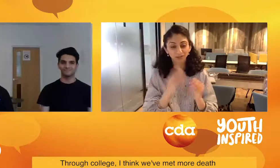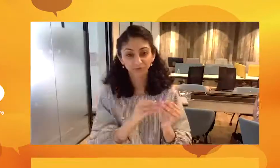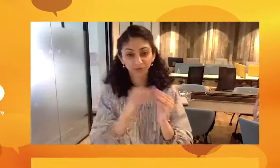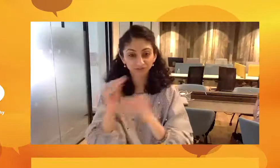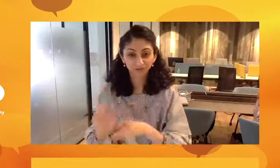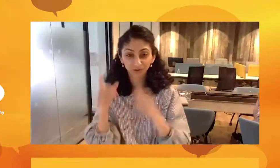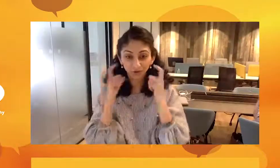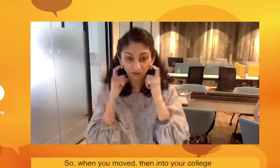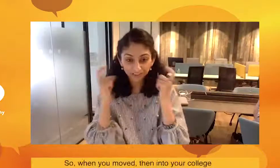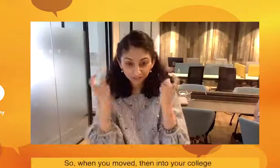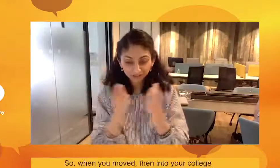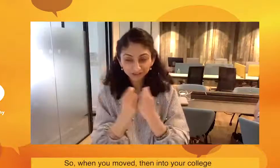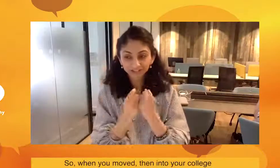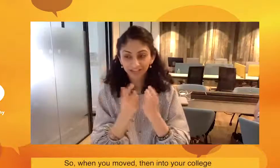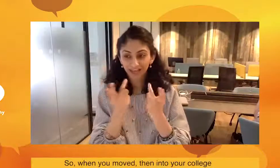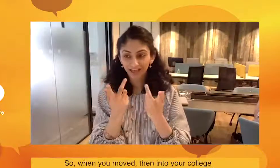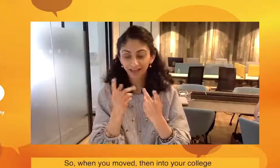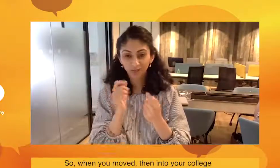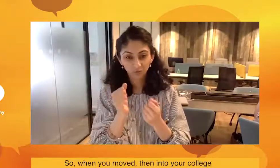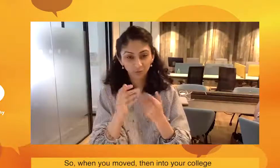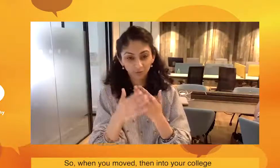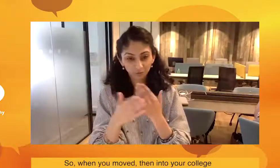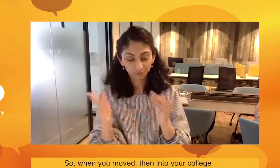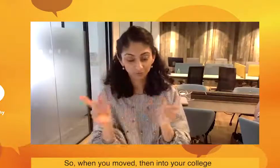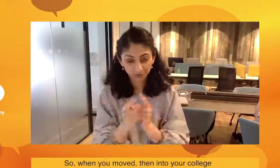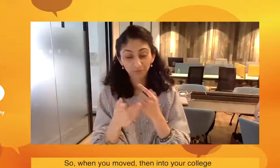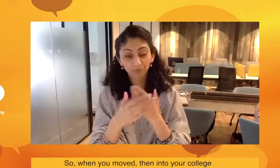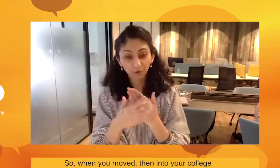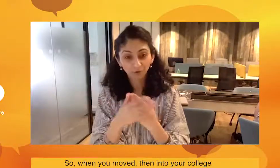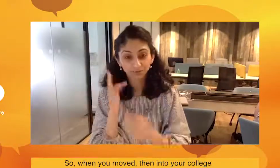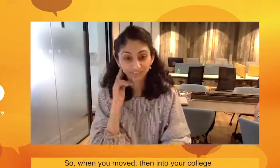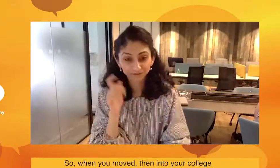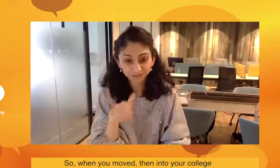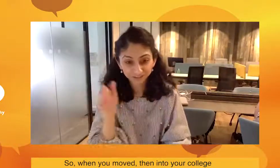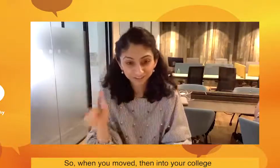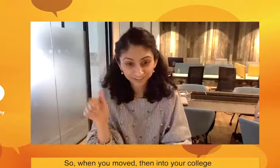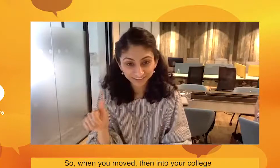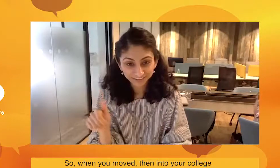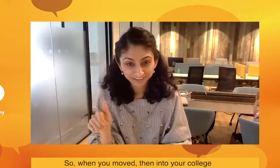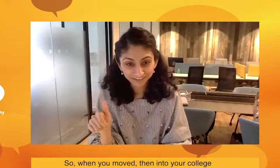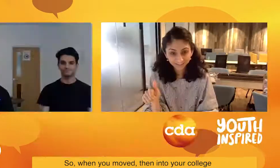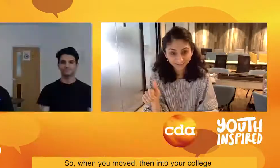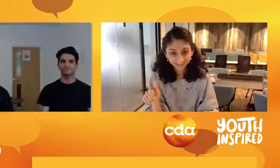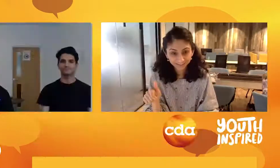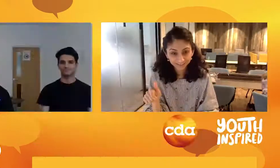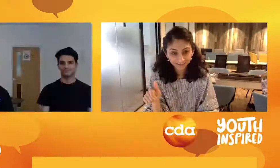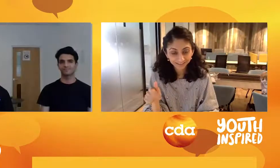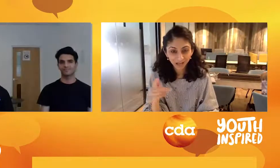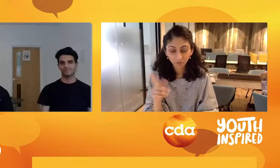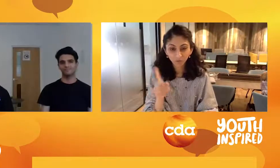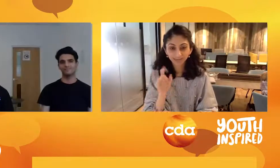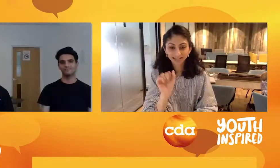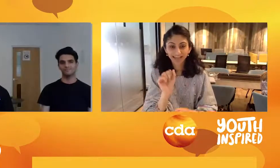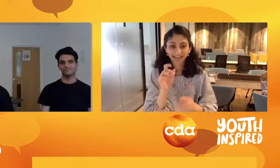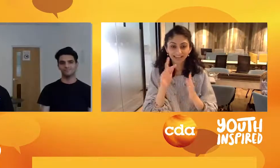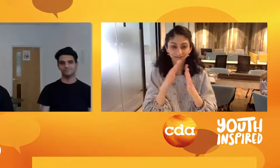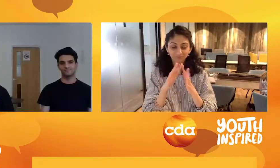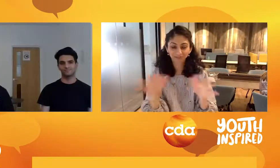Oh, brilliant. So when you moved then into your college, you're meeting other deaf students, is that right?